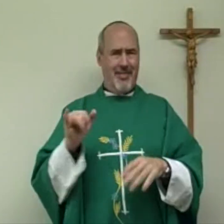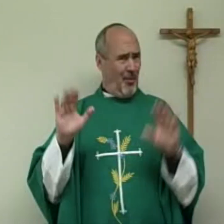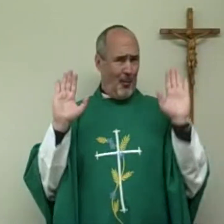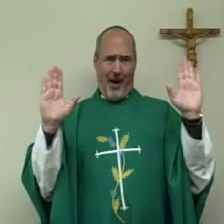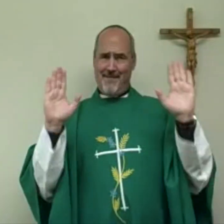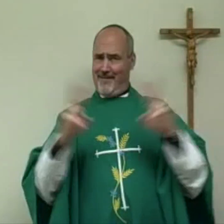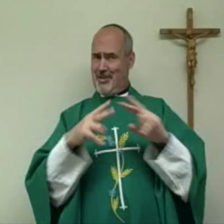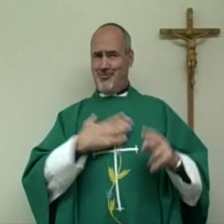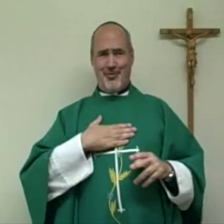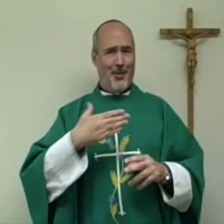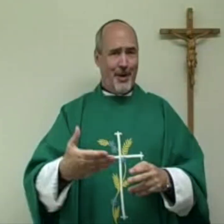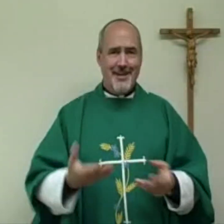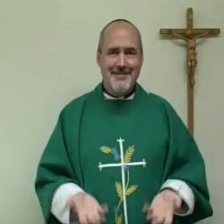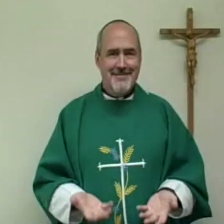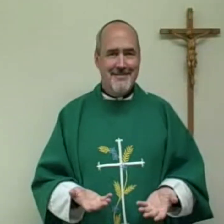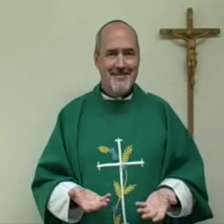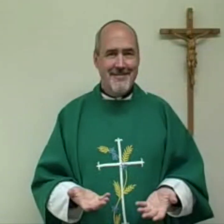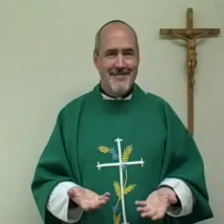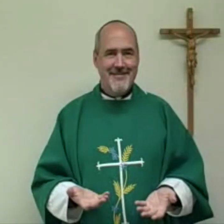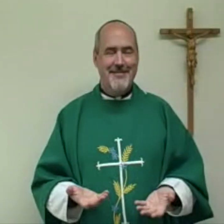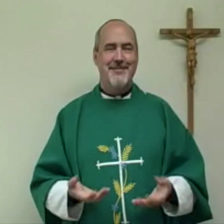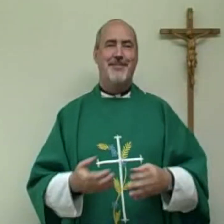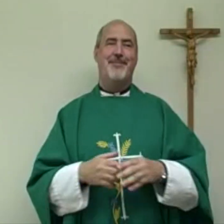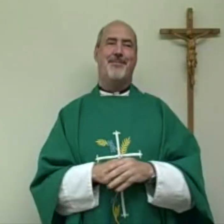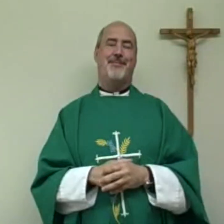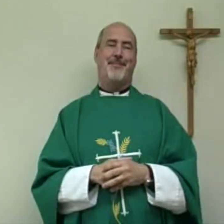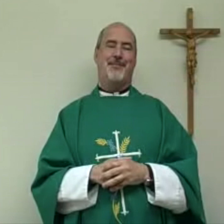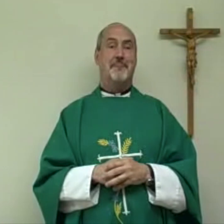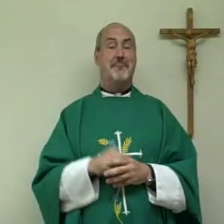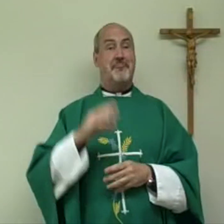help people, giving our time. It's a wonderful way to give.